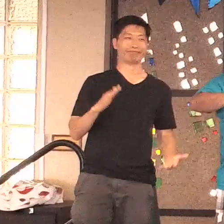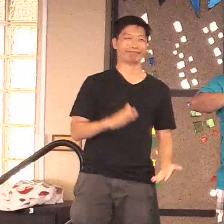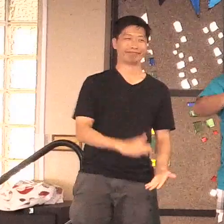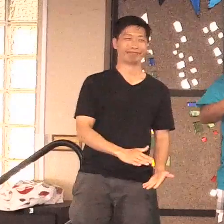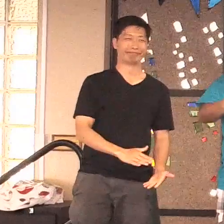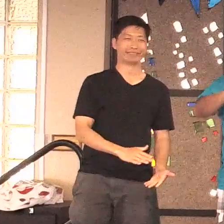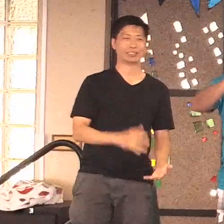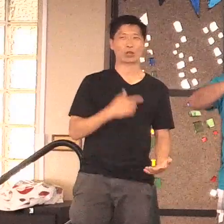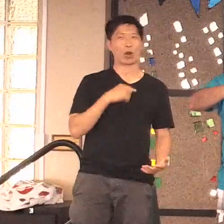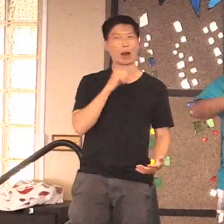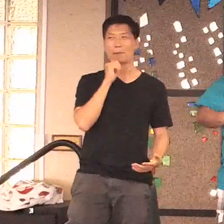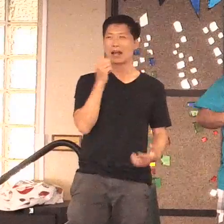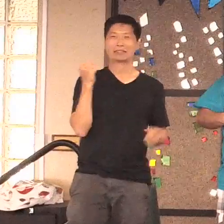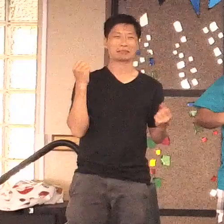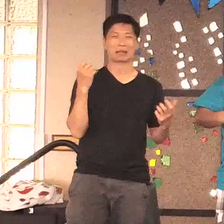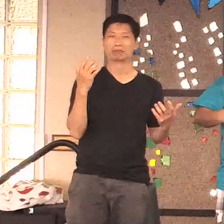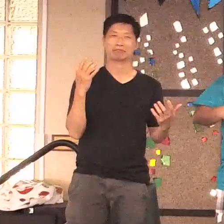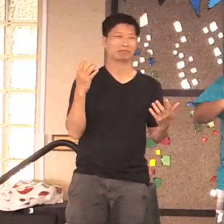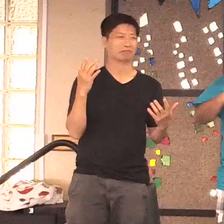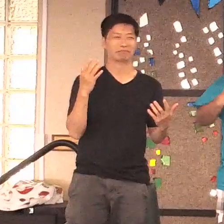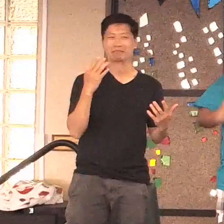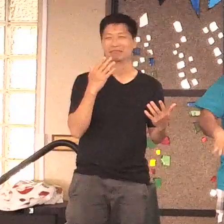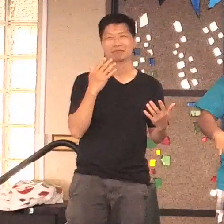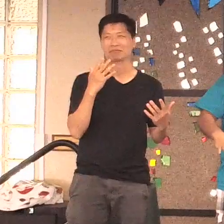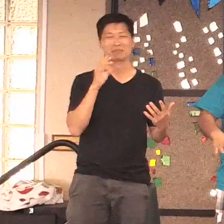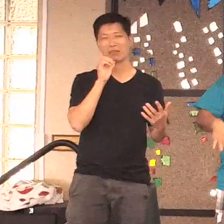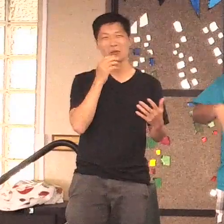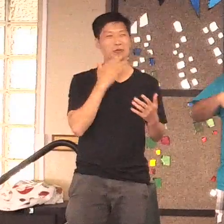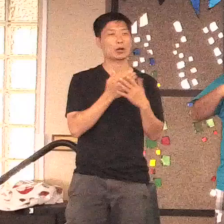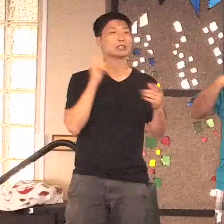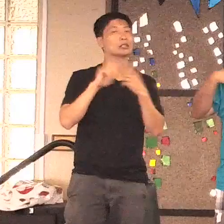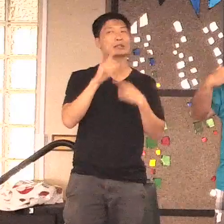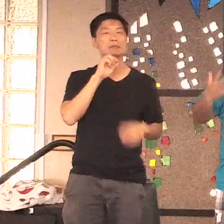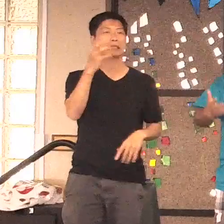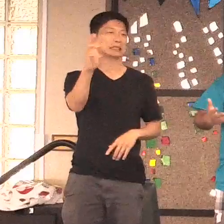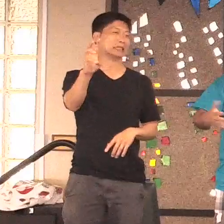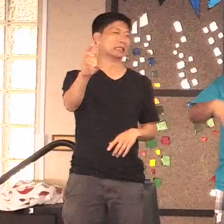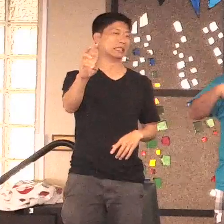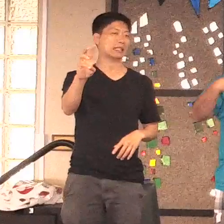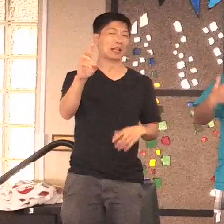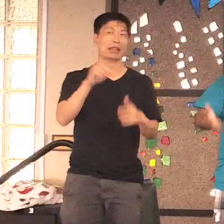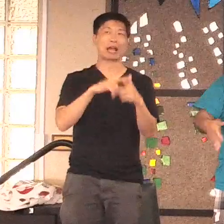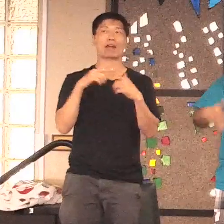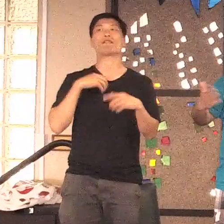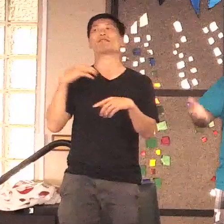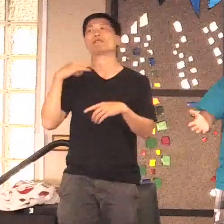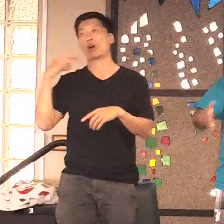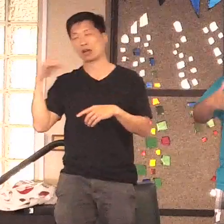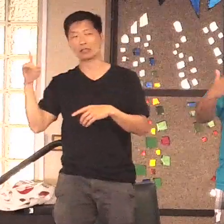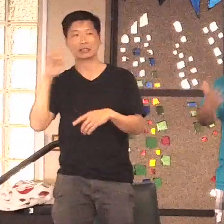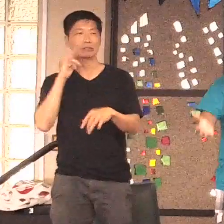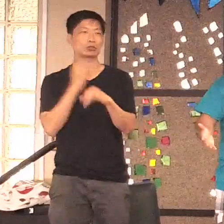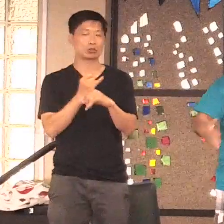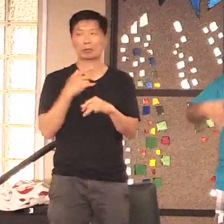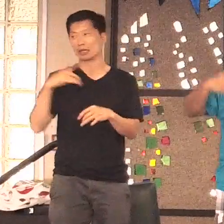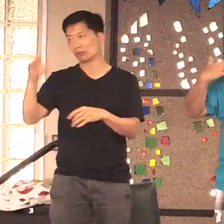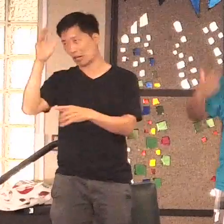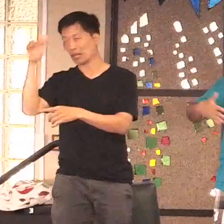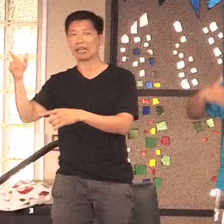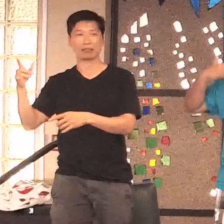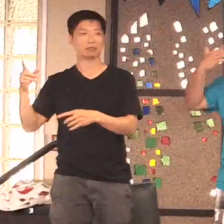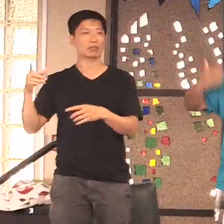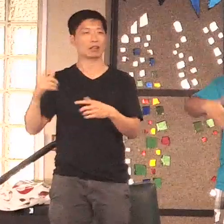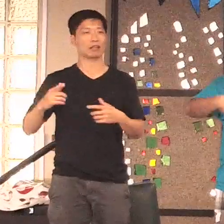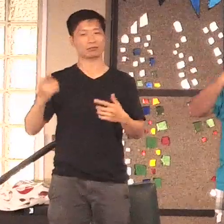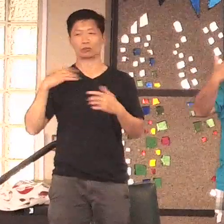So I didn't sign that great until I was maybe about 16. And then finally when I started volunteering at the deaf school, my dad was a lifeguard. Then